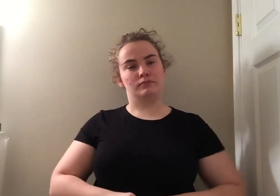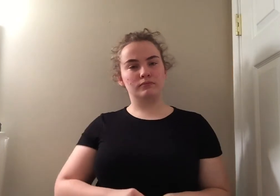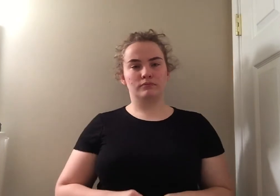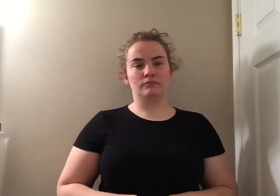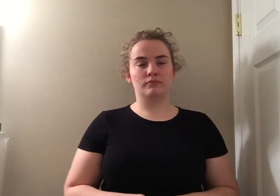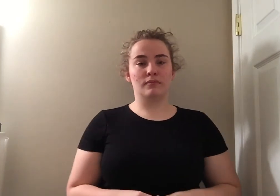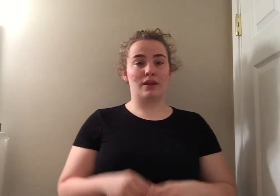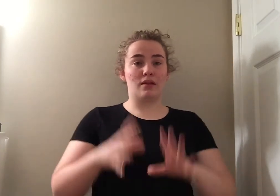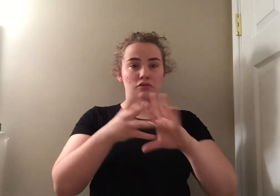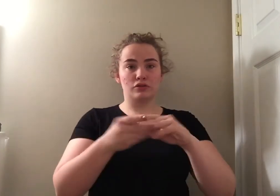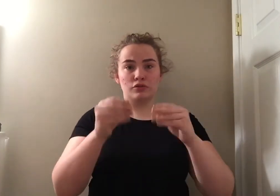Quickly jot.